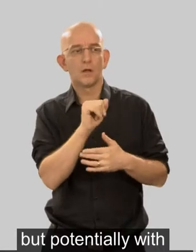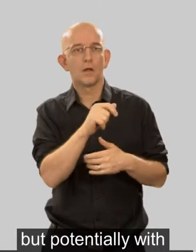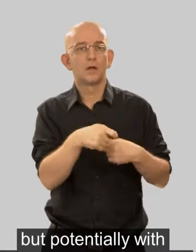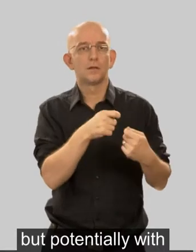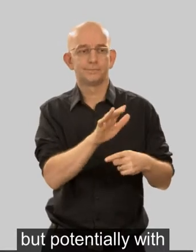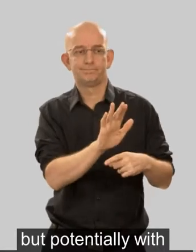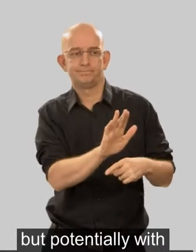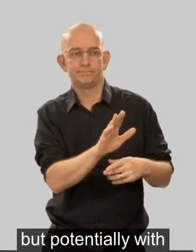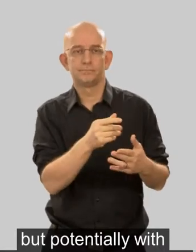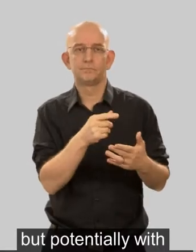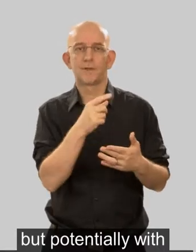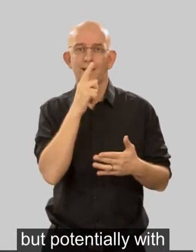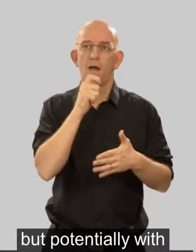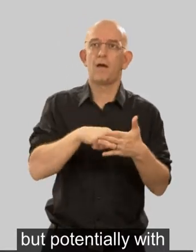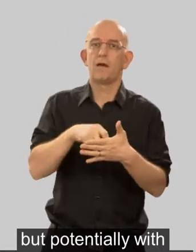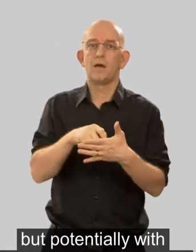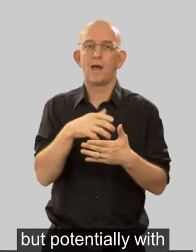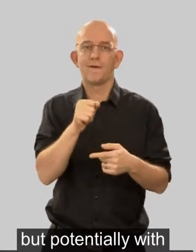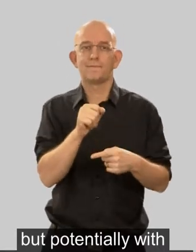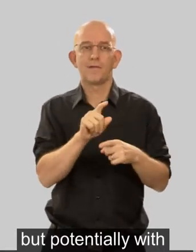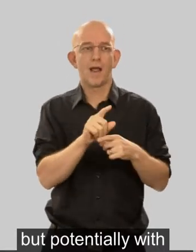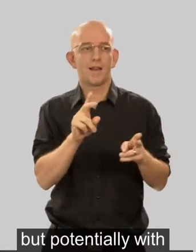but potentially with lower purchasing power.